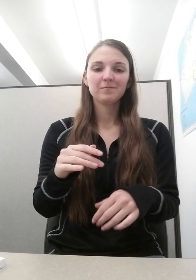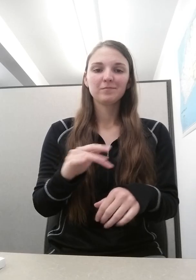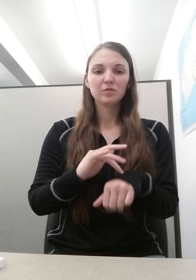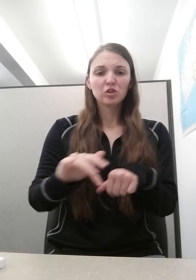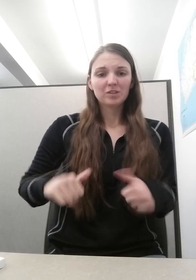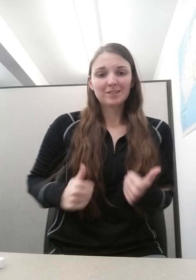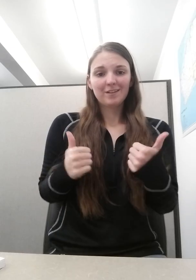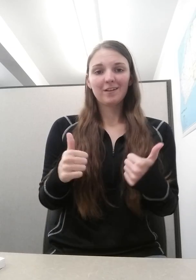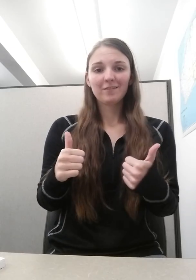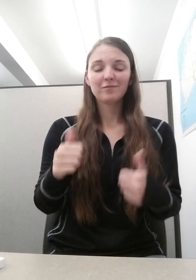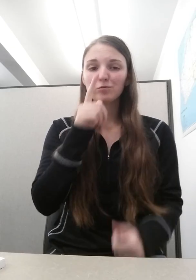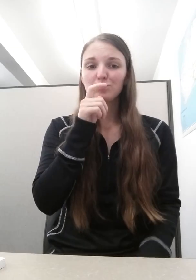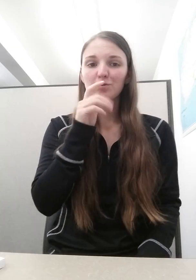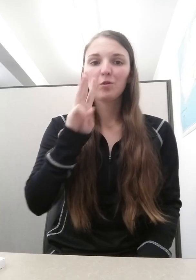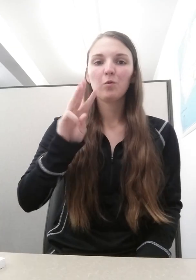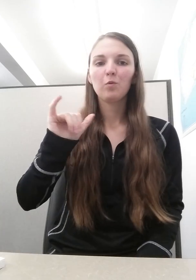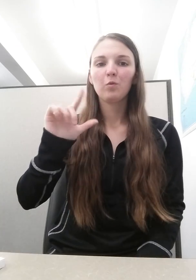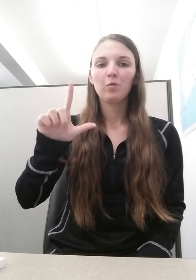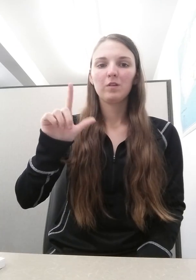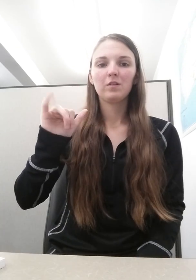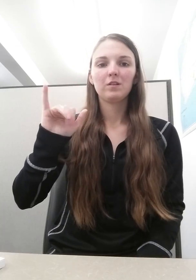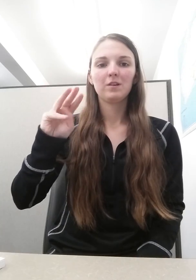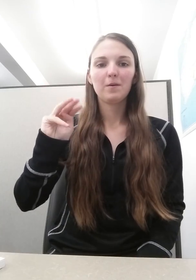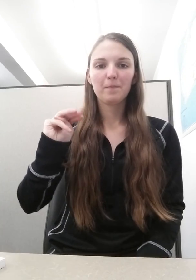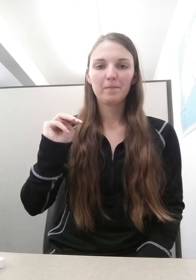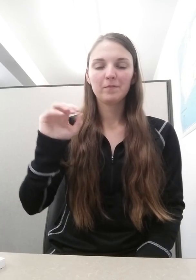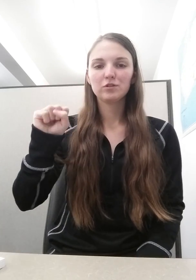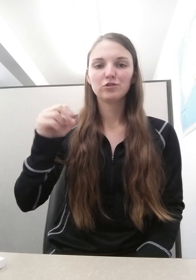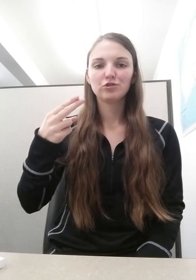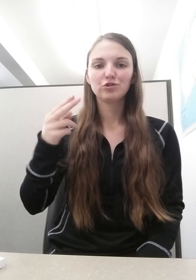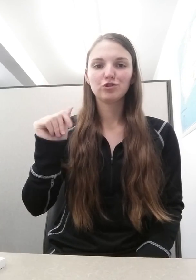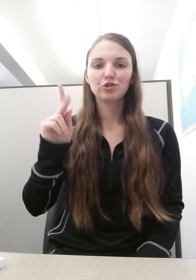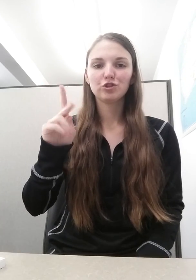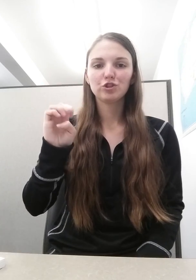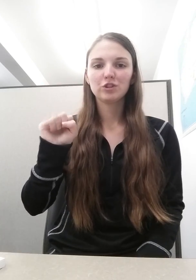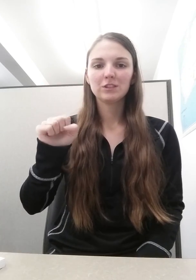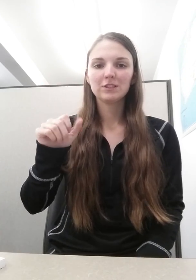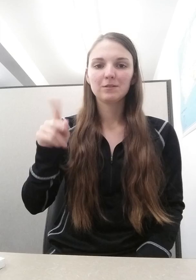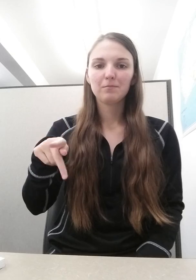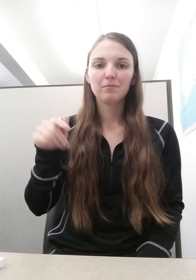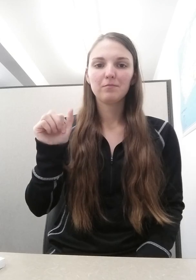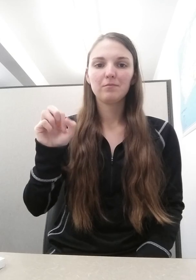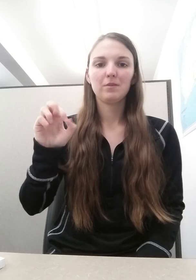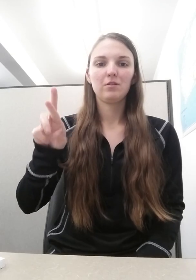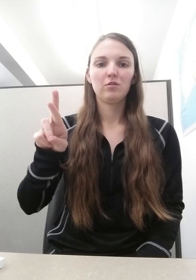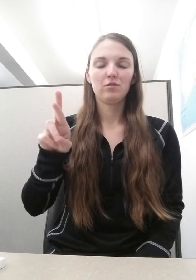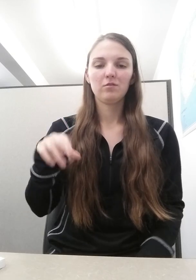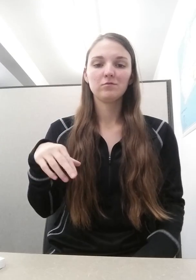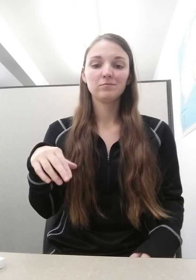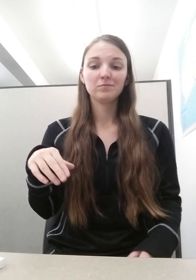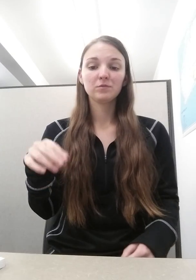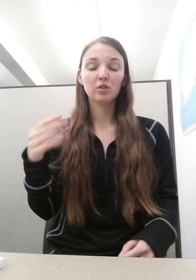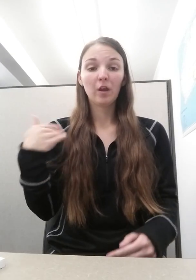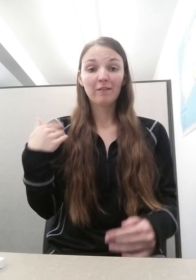Shakespeare. Now, the information that I'm going to give you is in your textbook. You have two textbooks for this course, and the first one